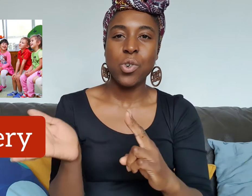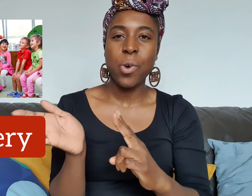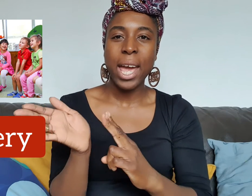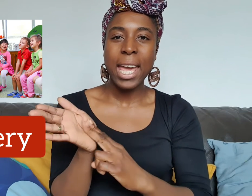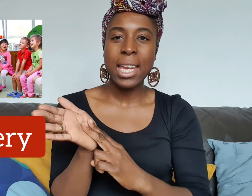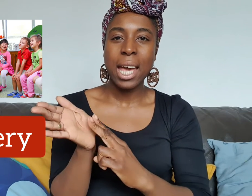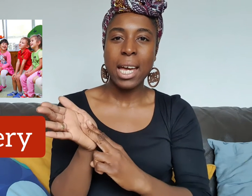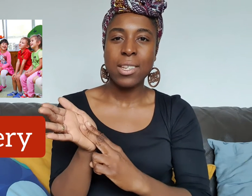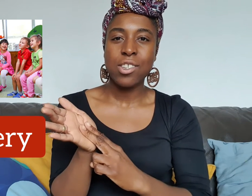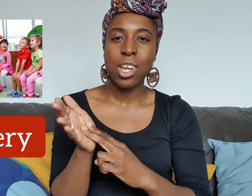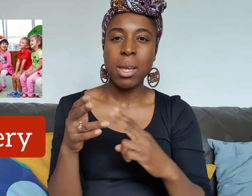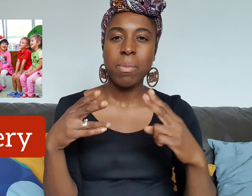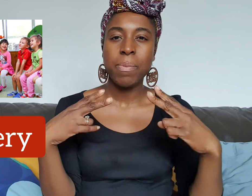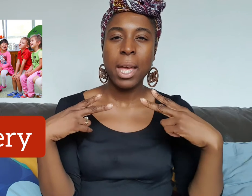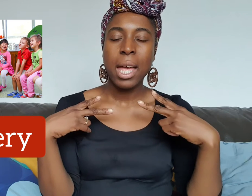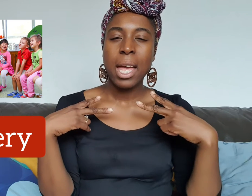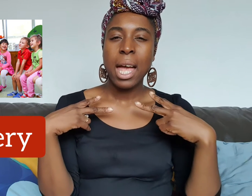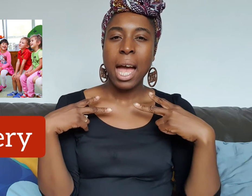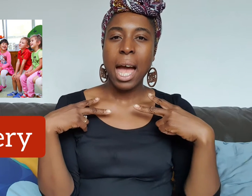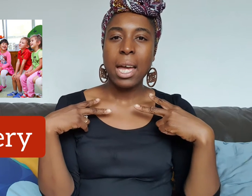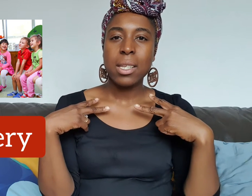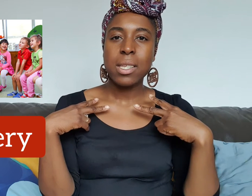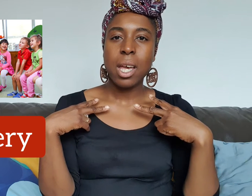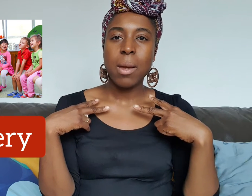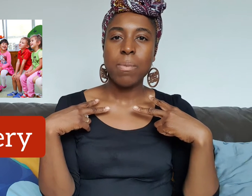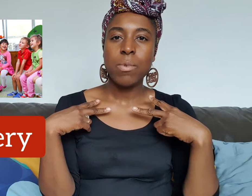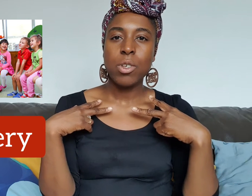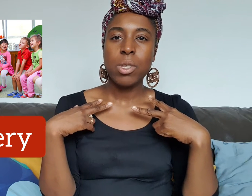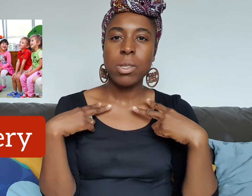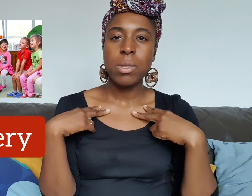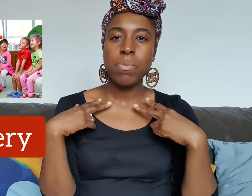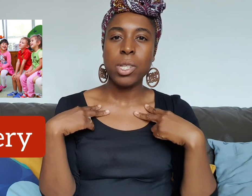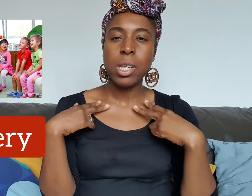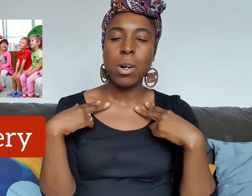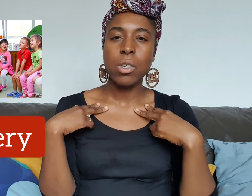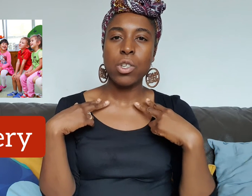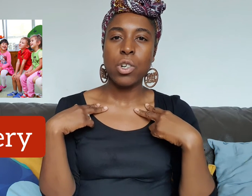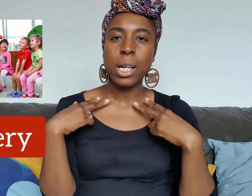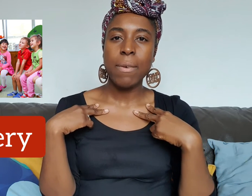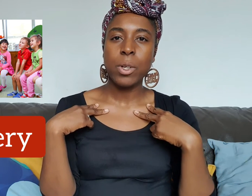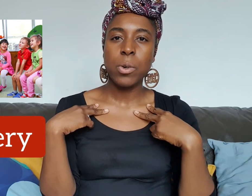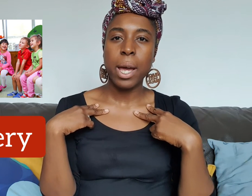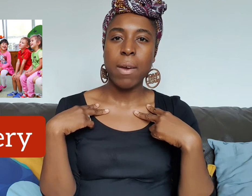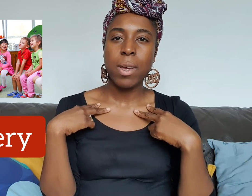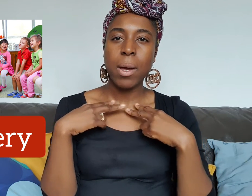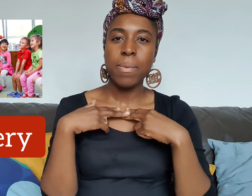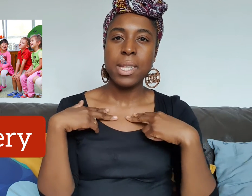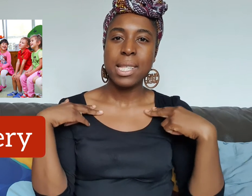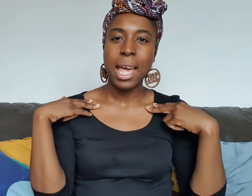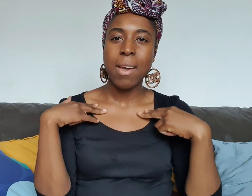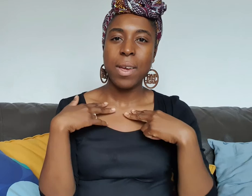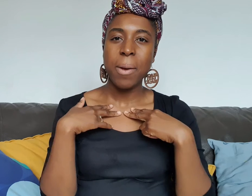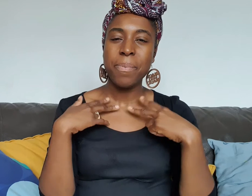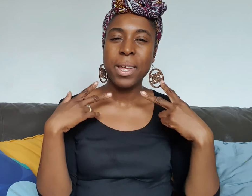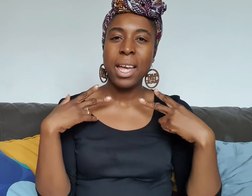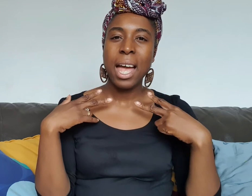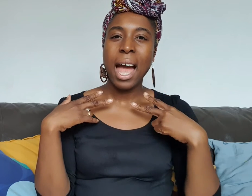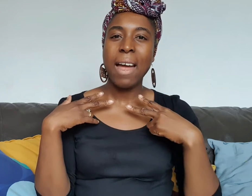your N handshake and put it on your clavicle area, this area and